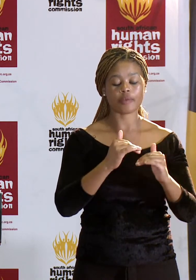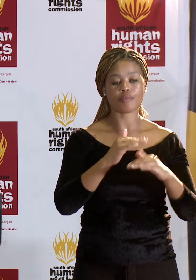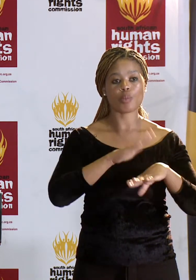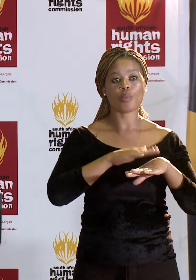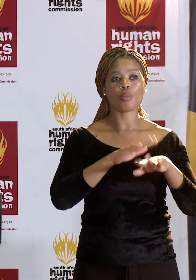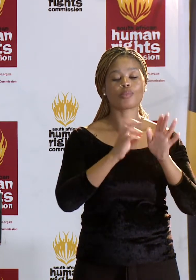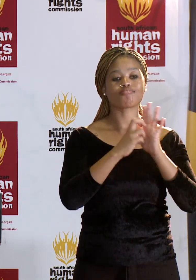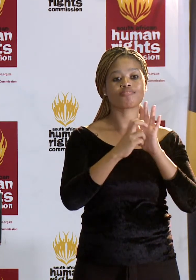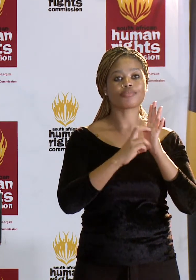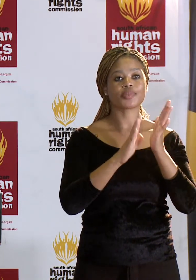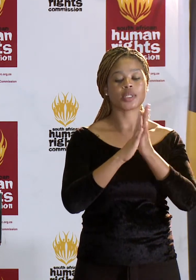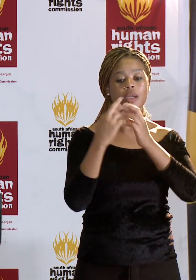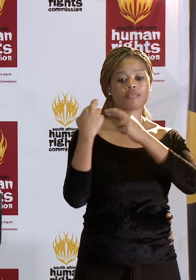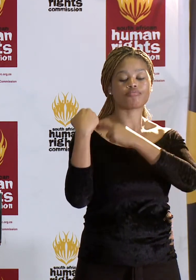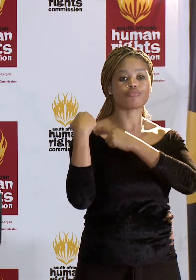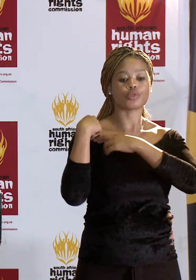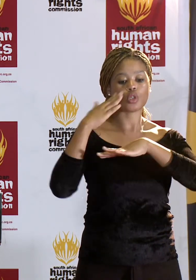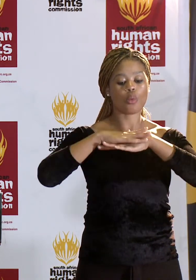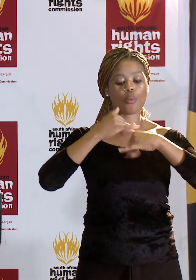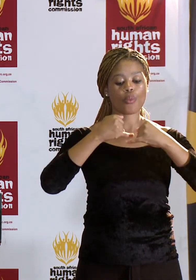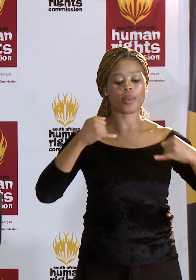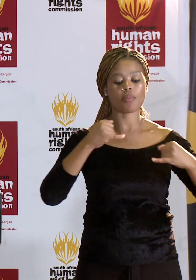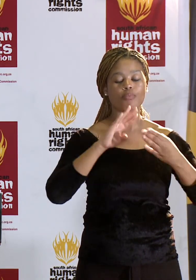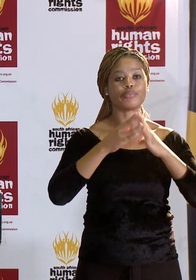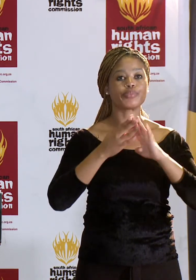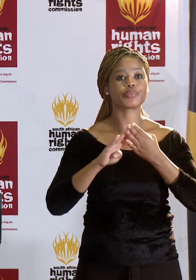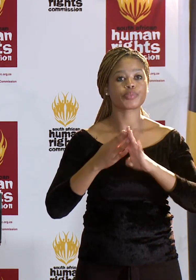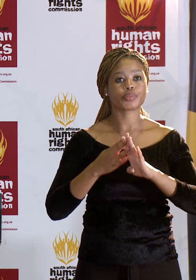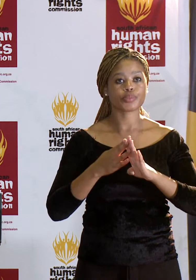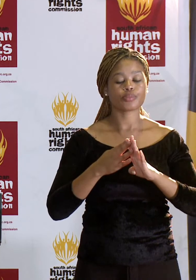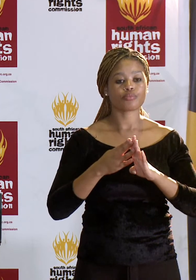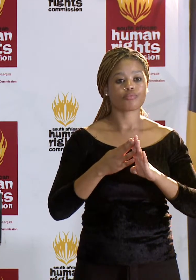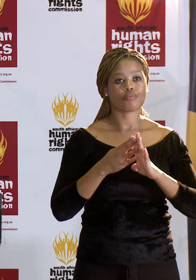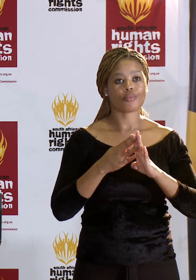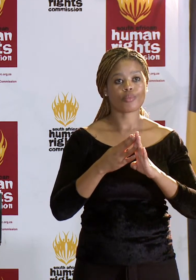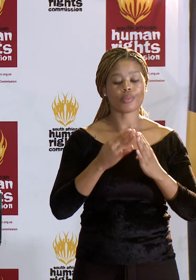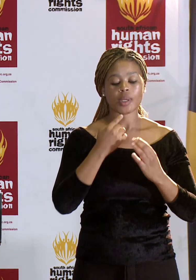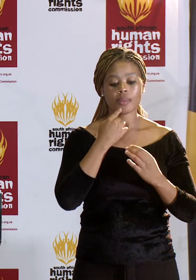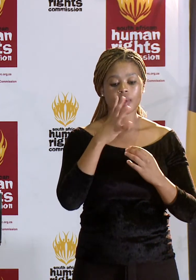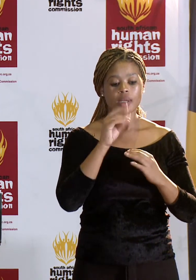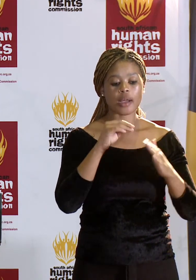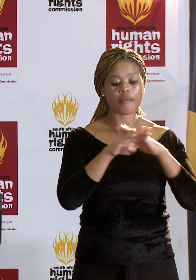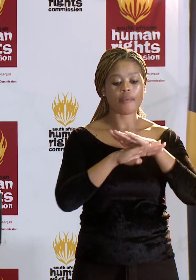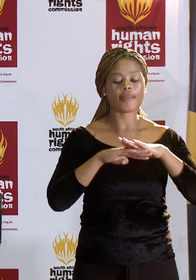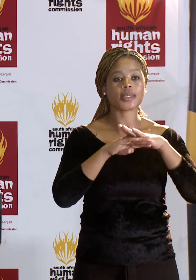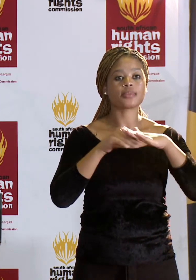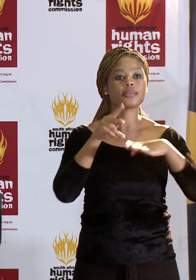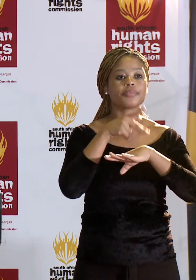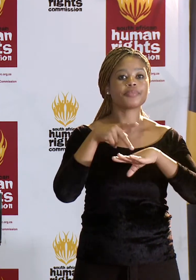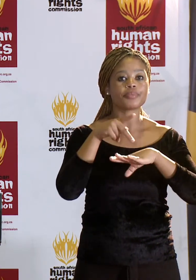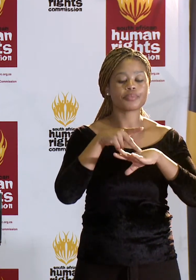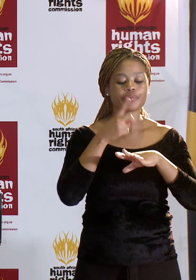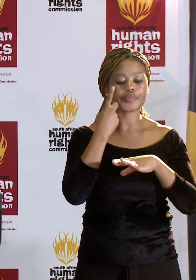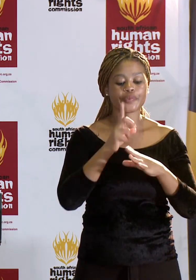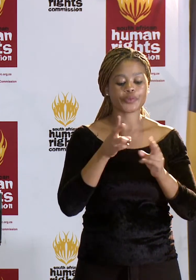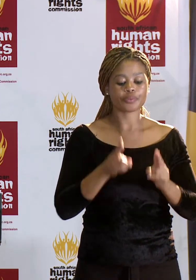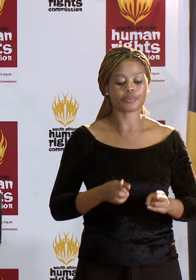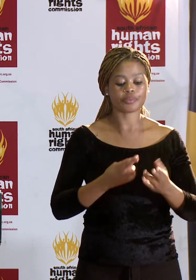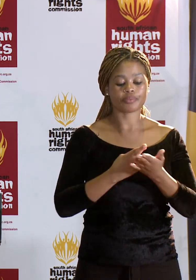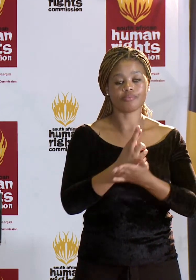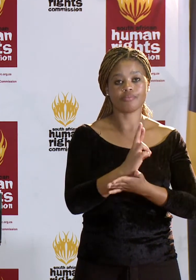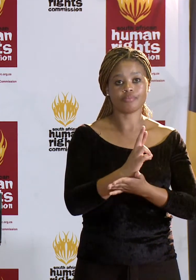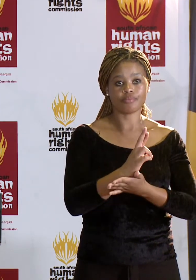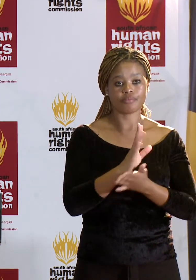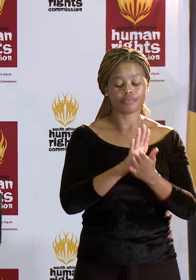ethical and responsible online community that upholds the fundamental principles of human rights and